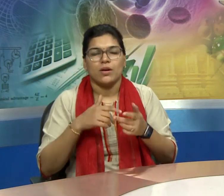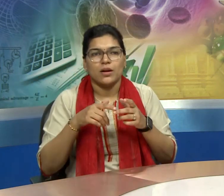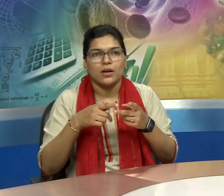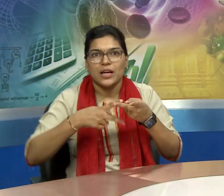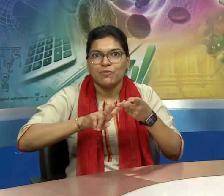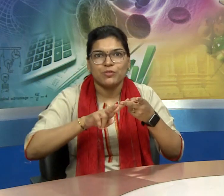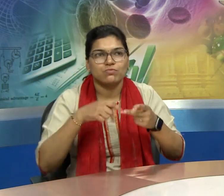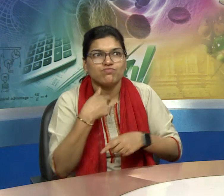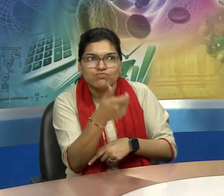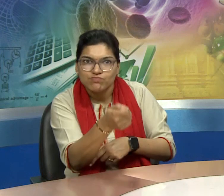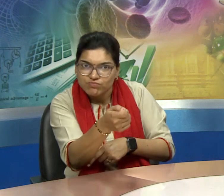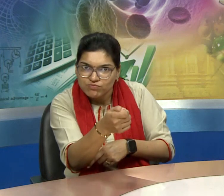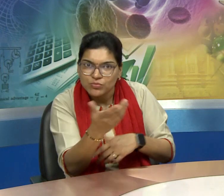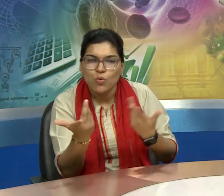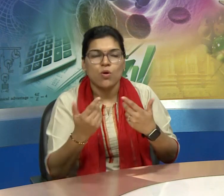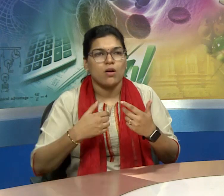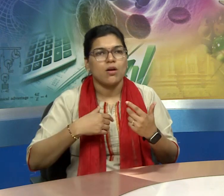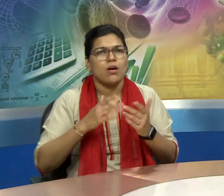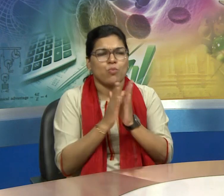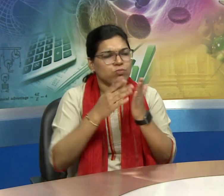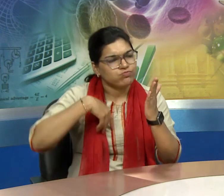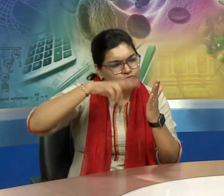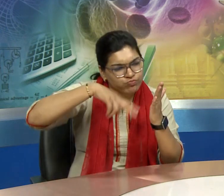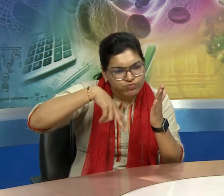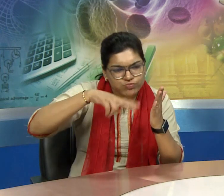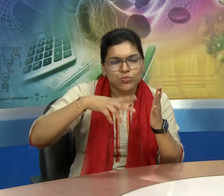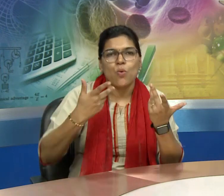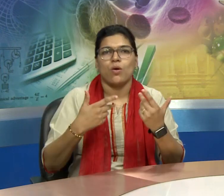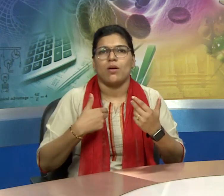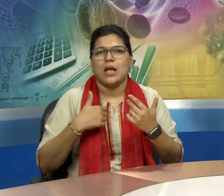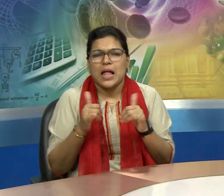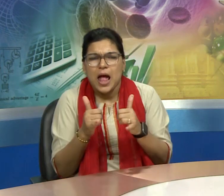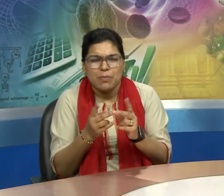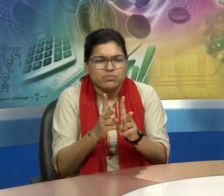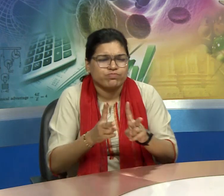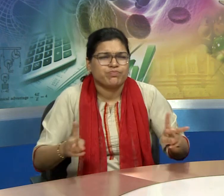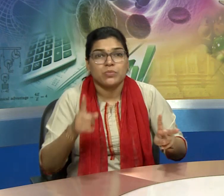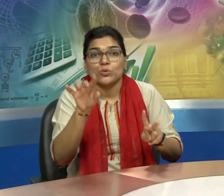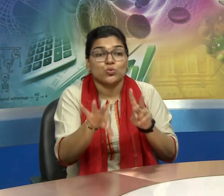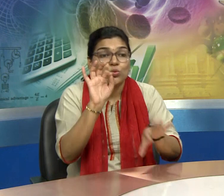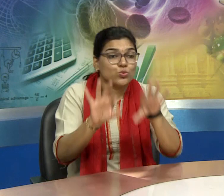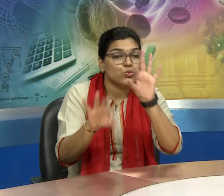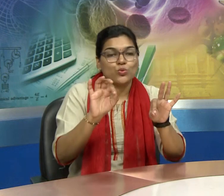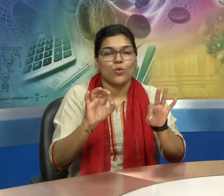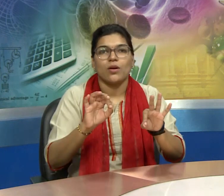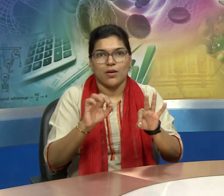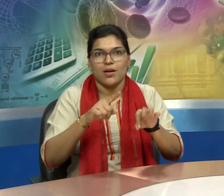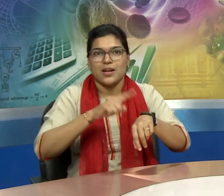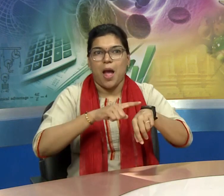we watch TV, we do painting, we read newspaper, we play game, and we